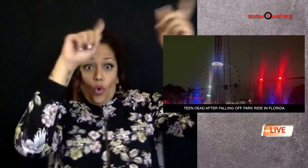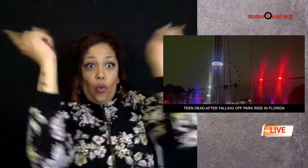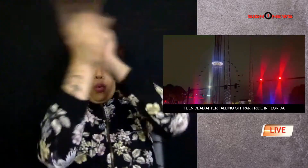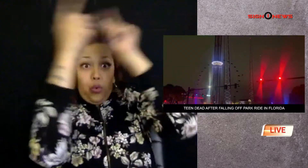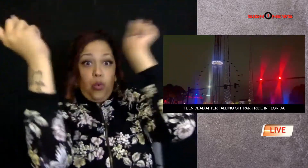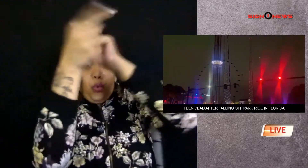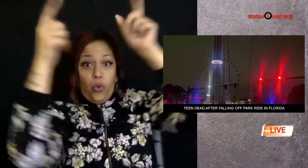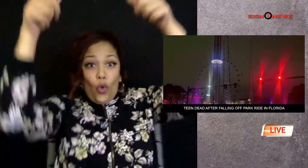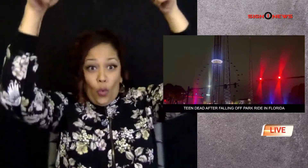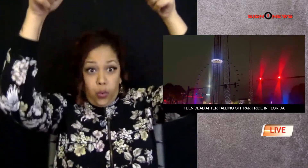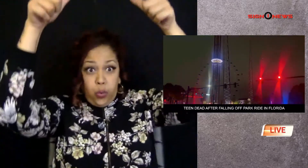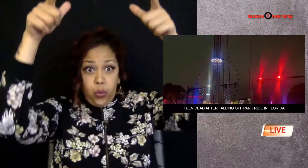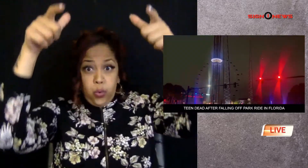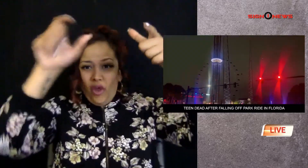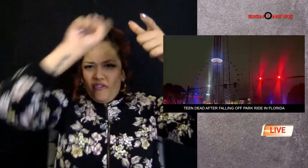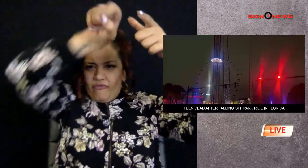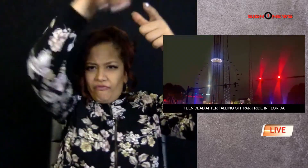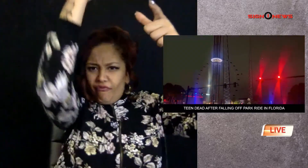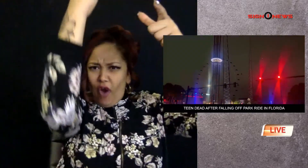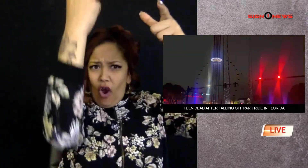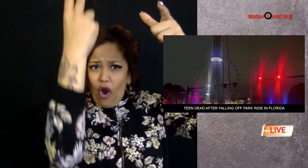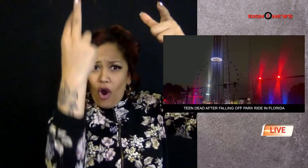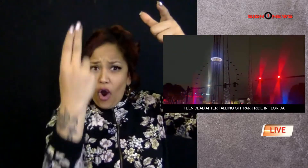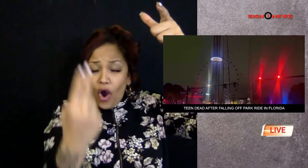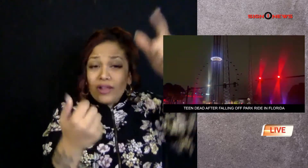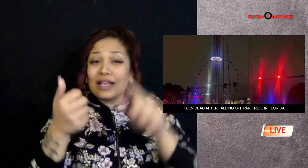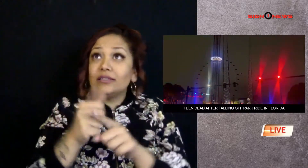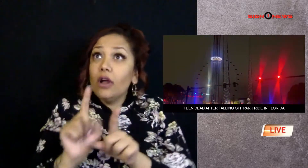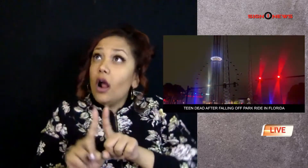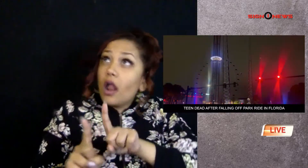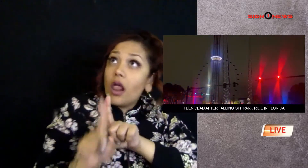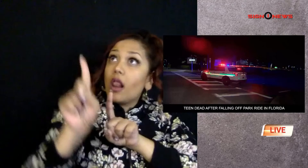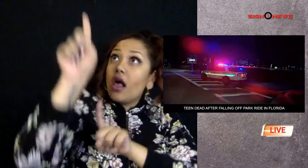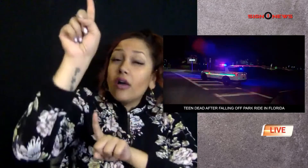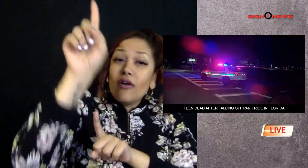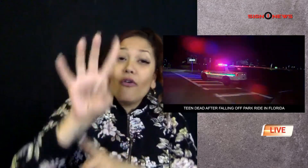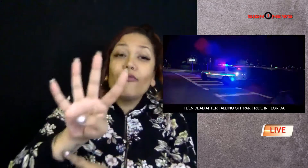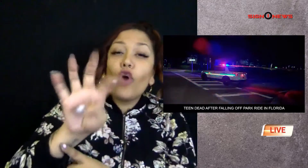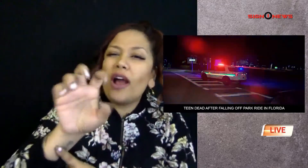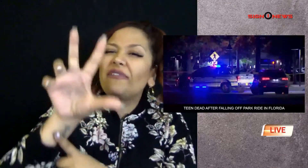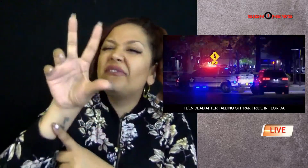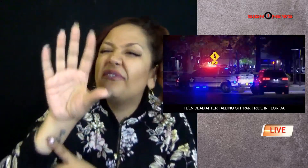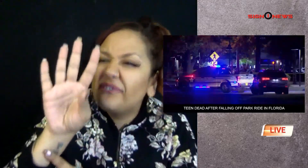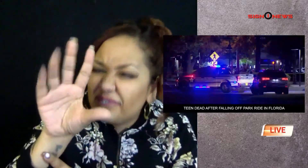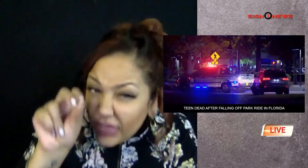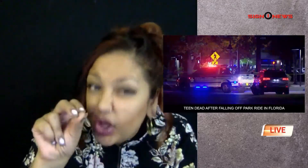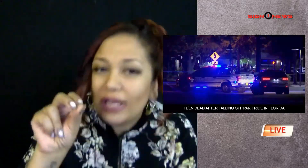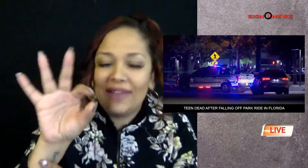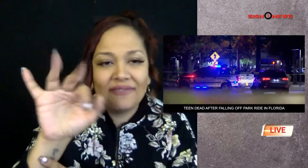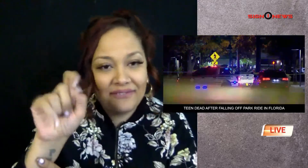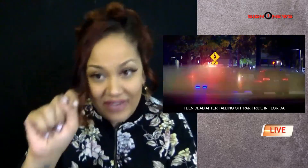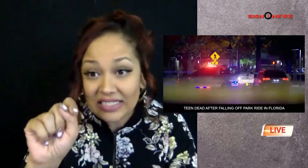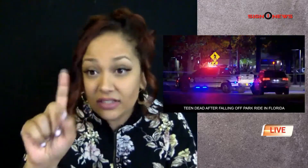Witnesses say Sampson fell from the 430-foot free fall ride,